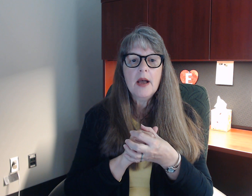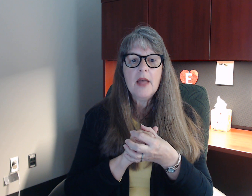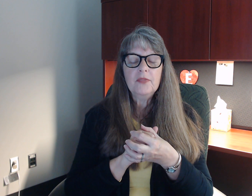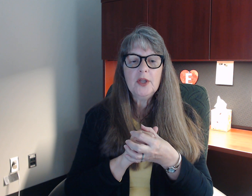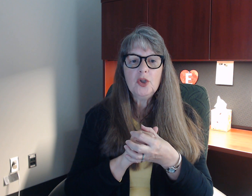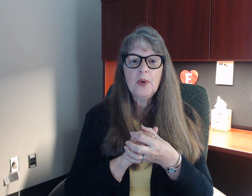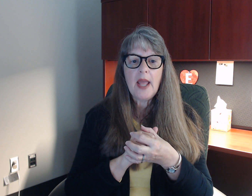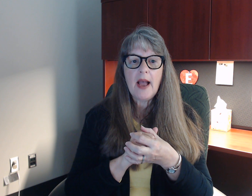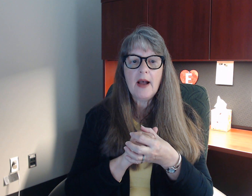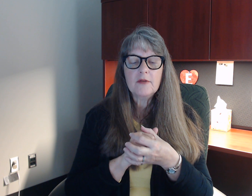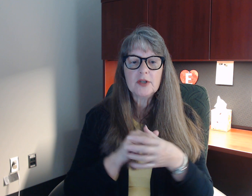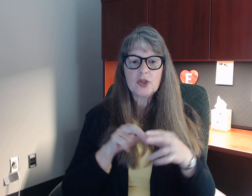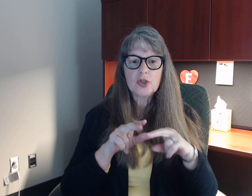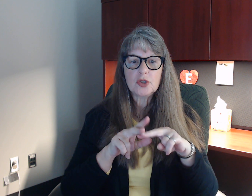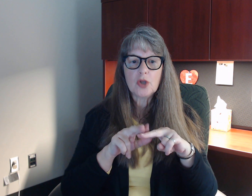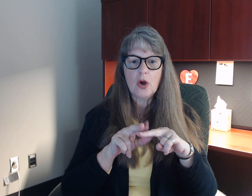And then you would have salt,